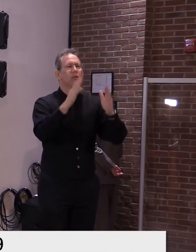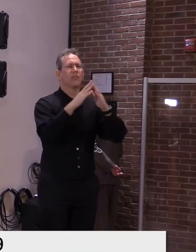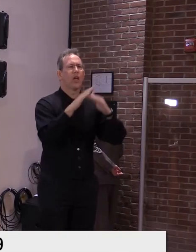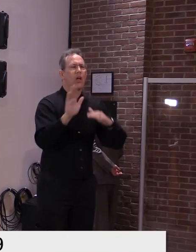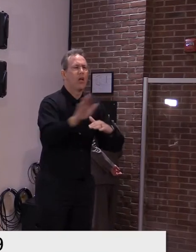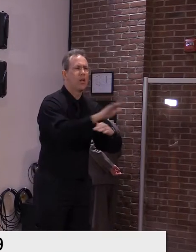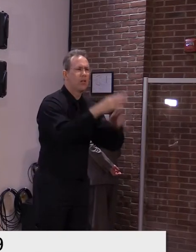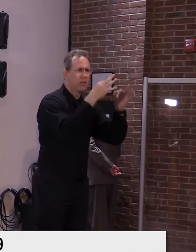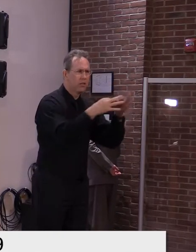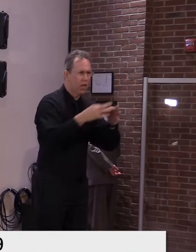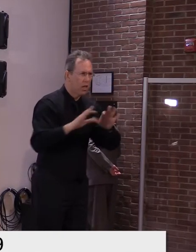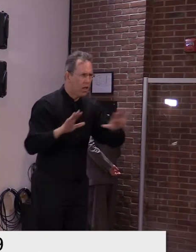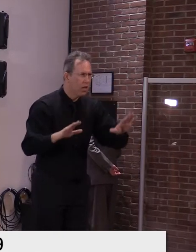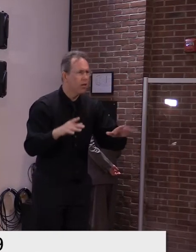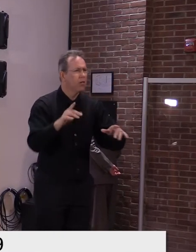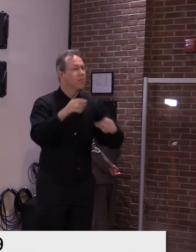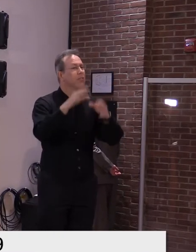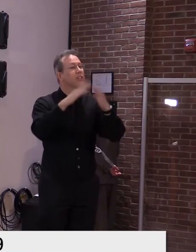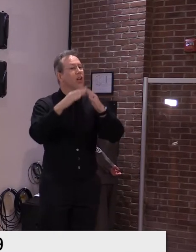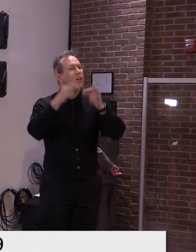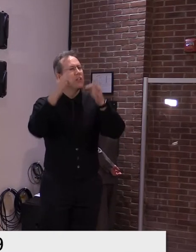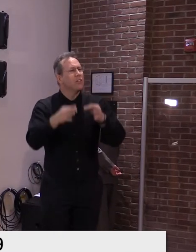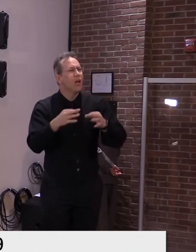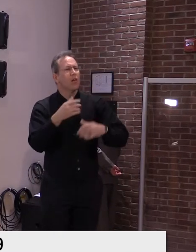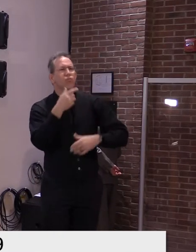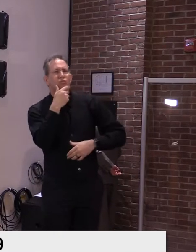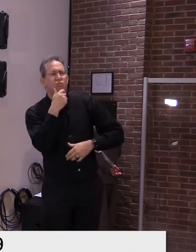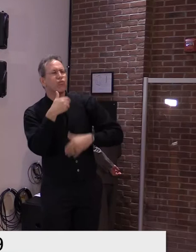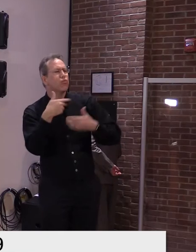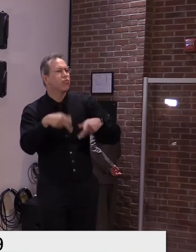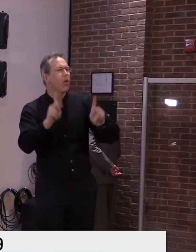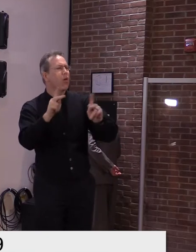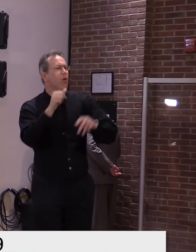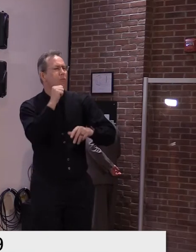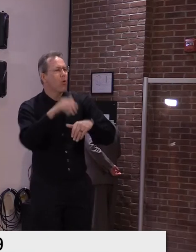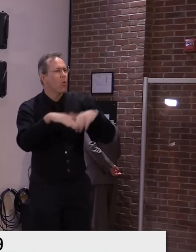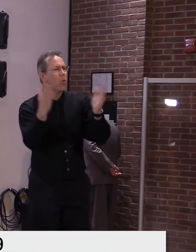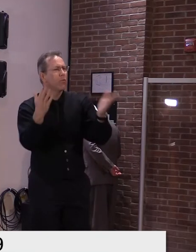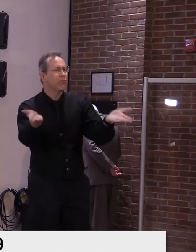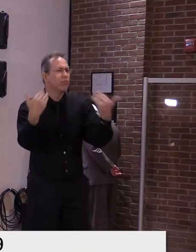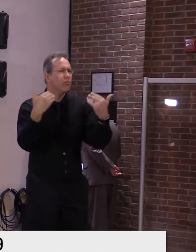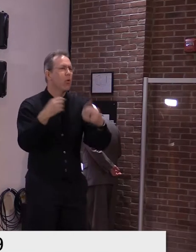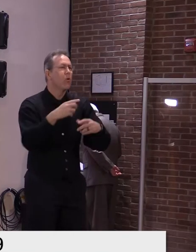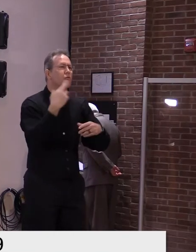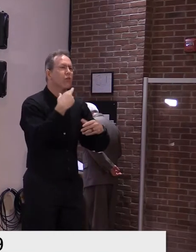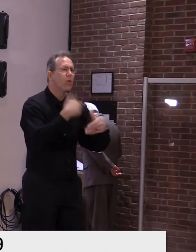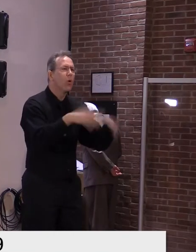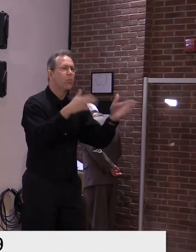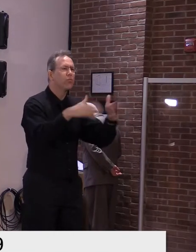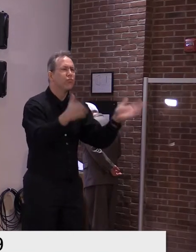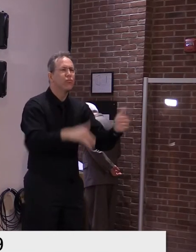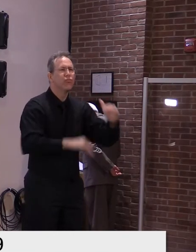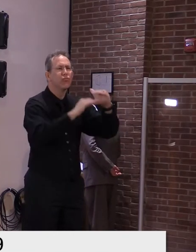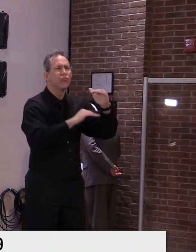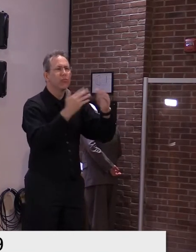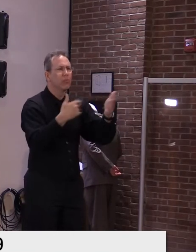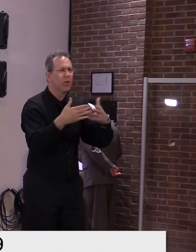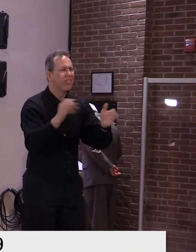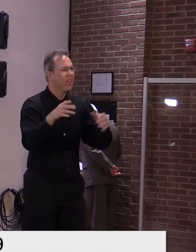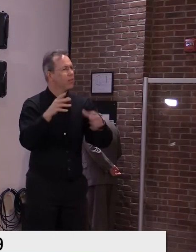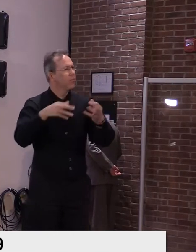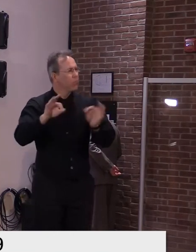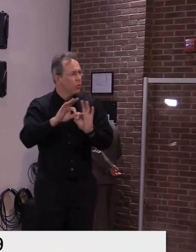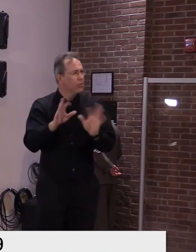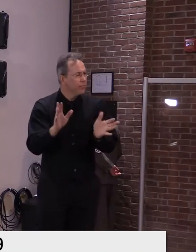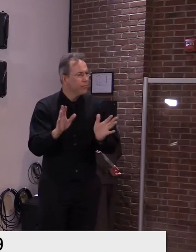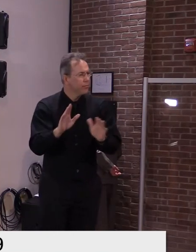open or close or keep closed the bars and social clubs. So